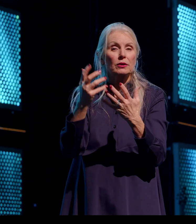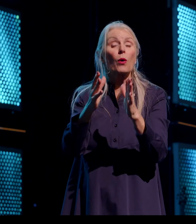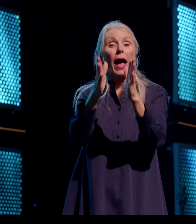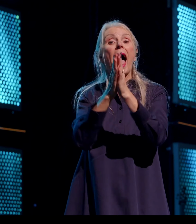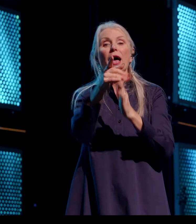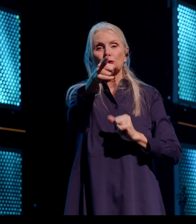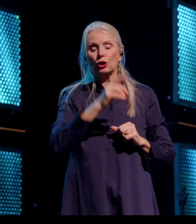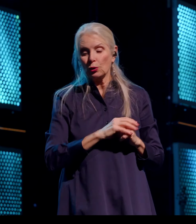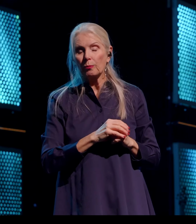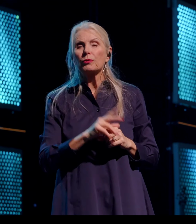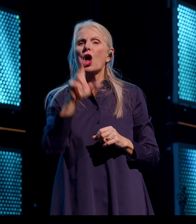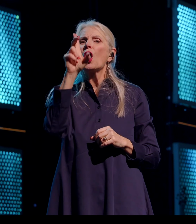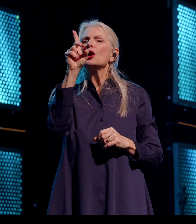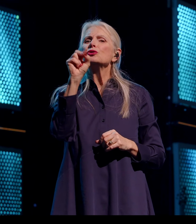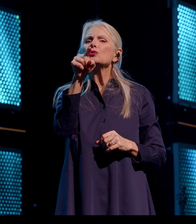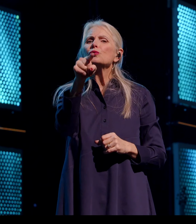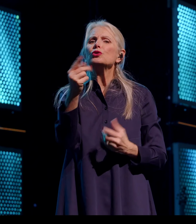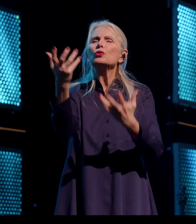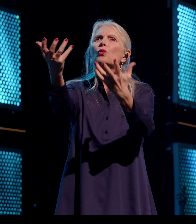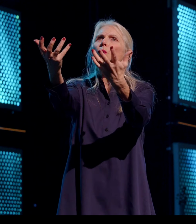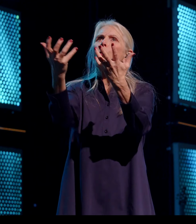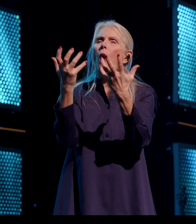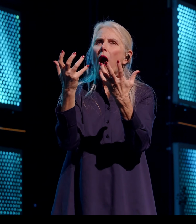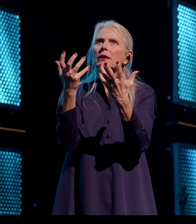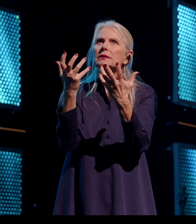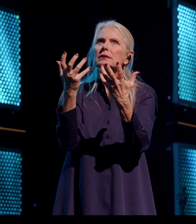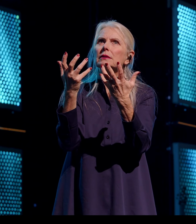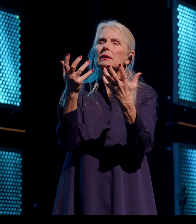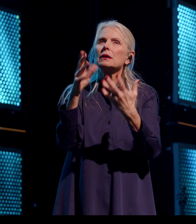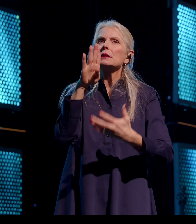question. Do you want to be